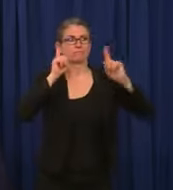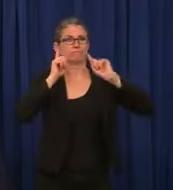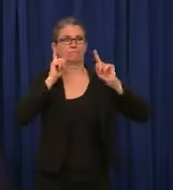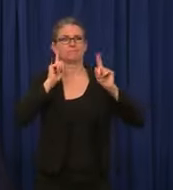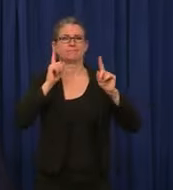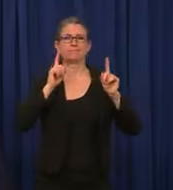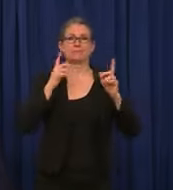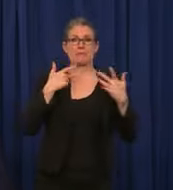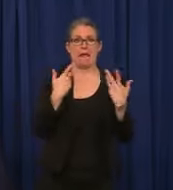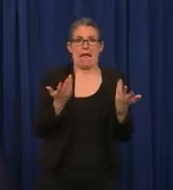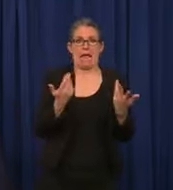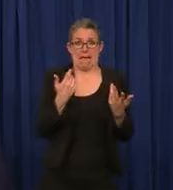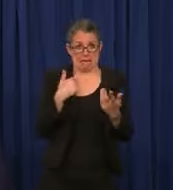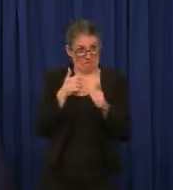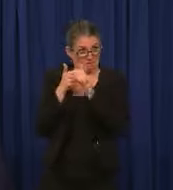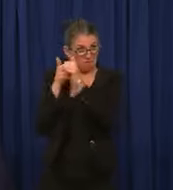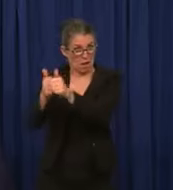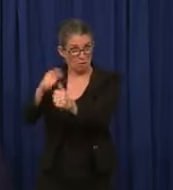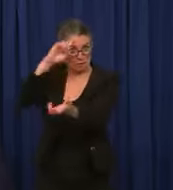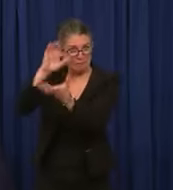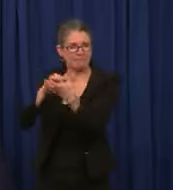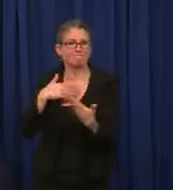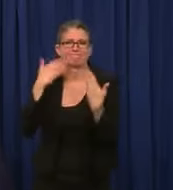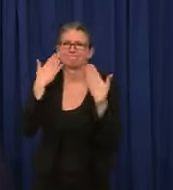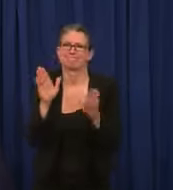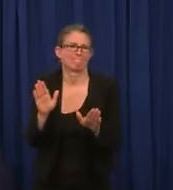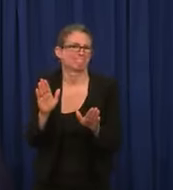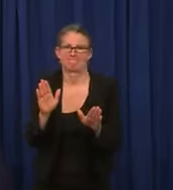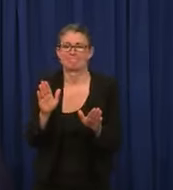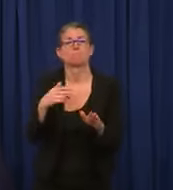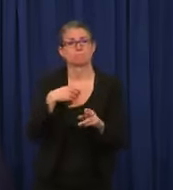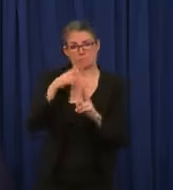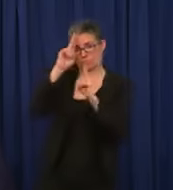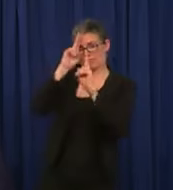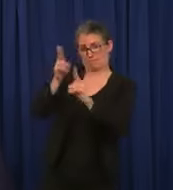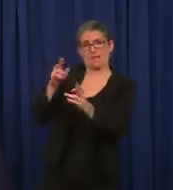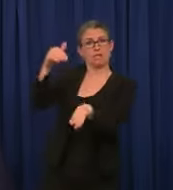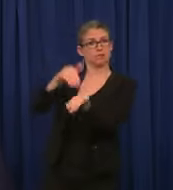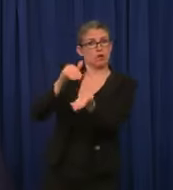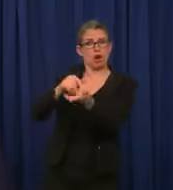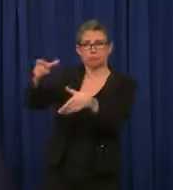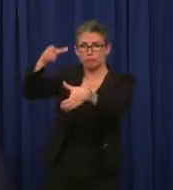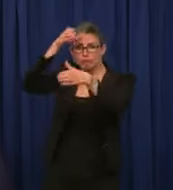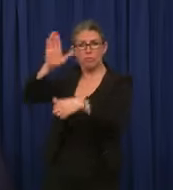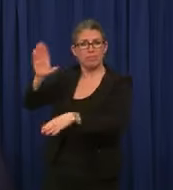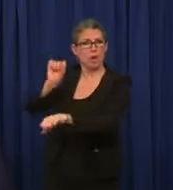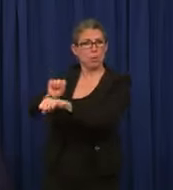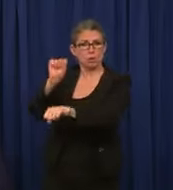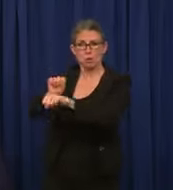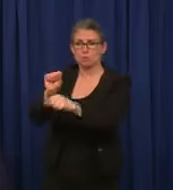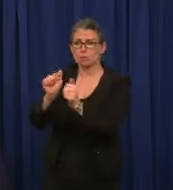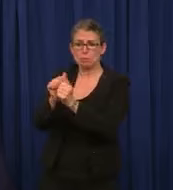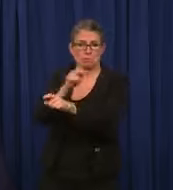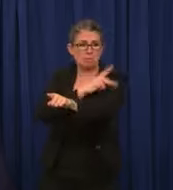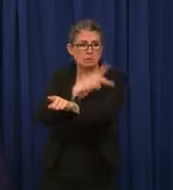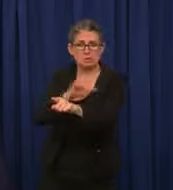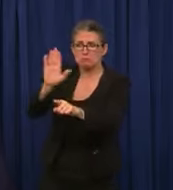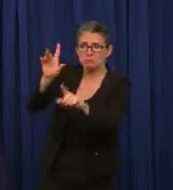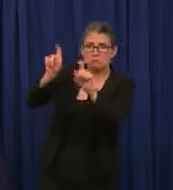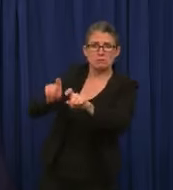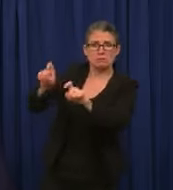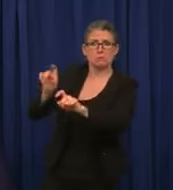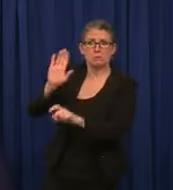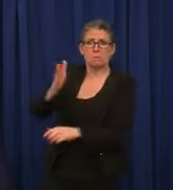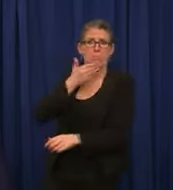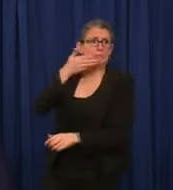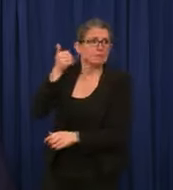way of that. We have not heard, or Kate, we're not aware of reports of the practices that you noted occurring in Maine.